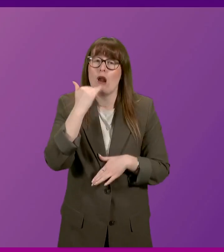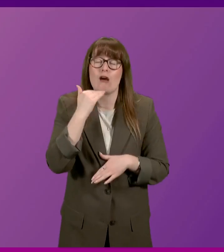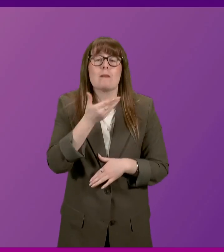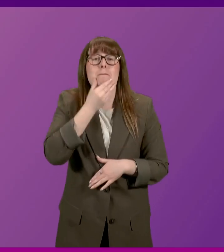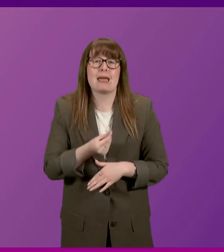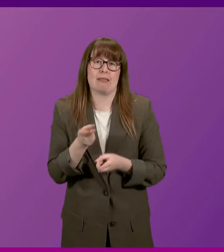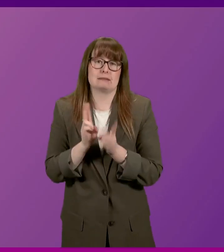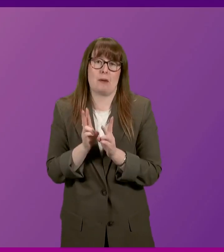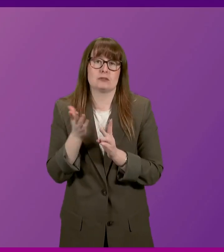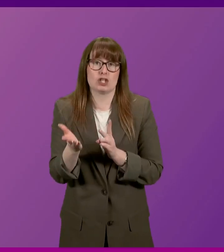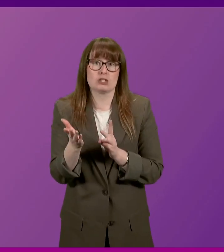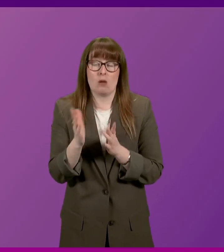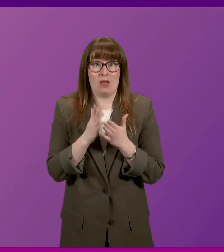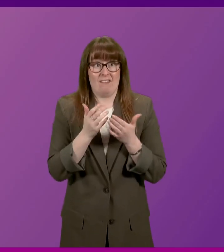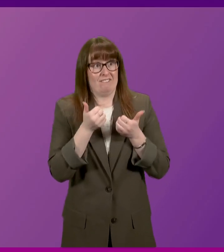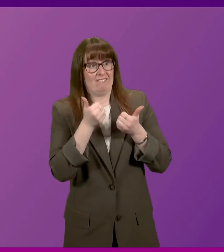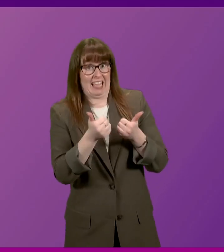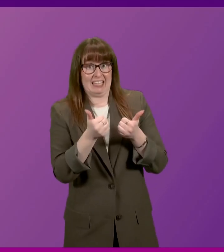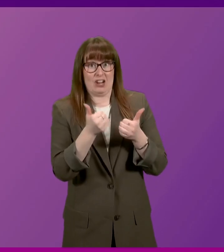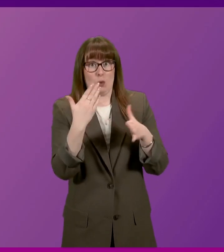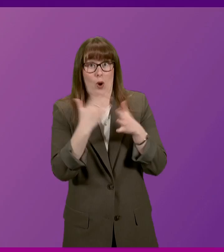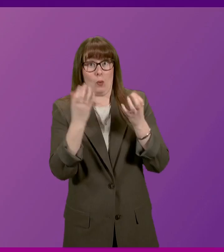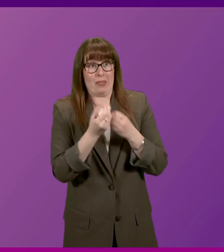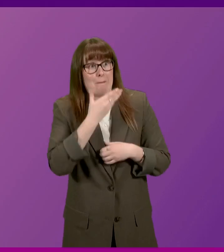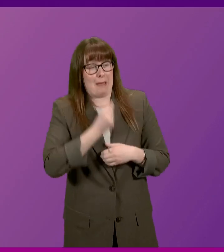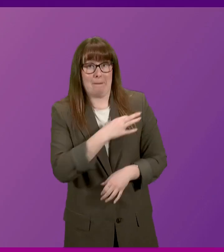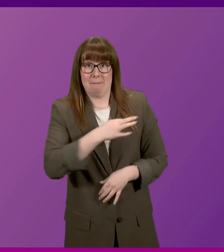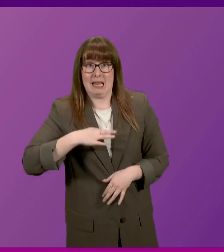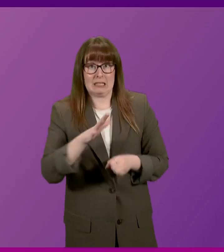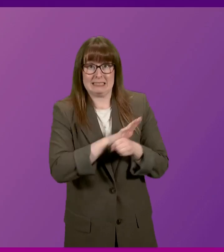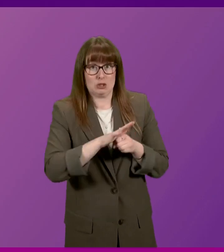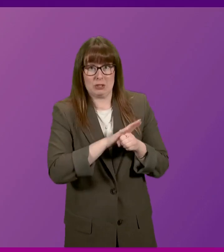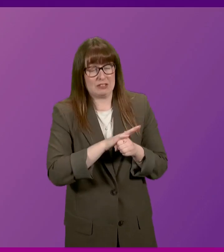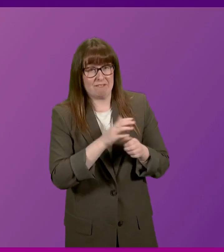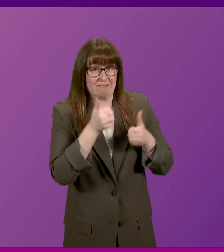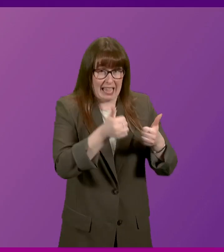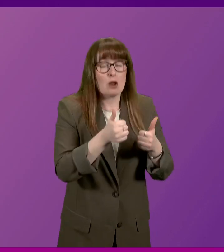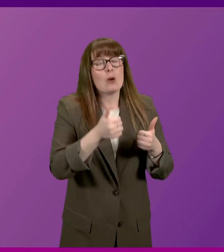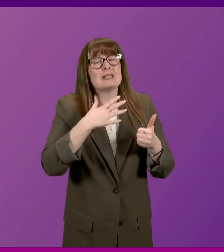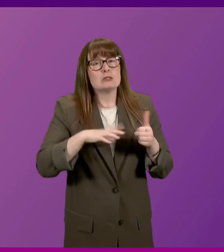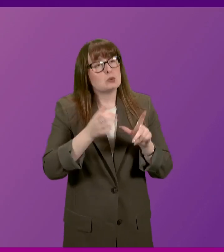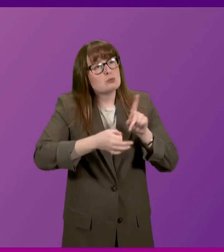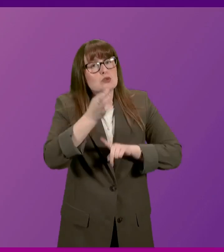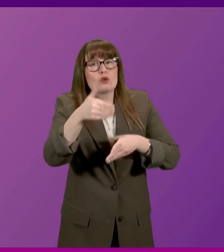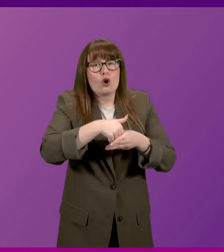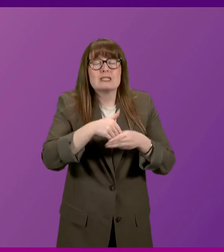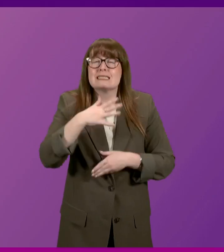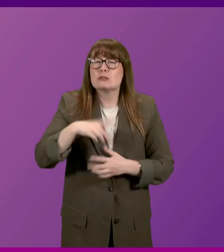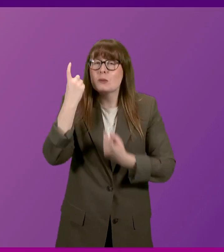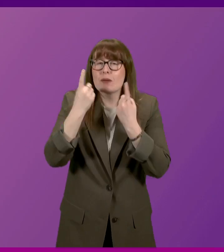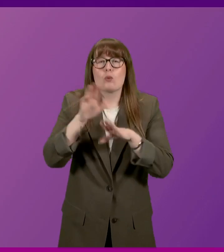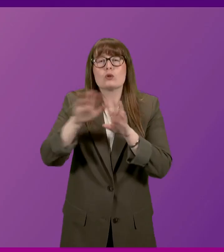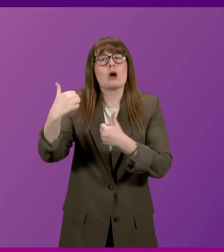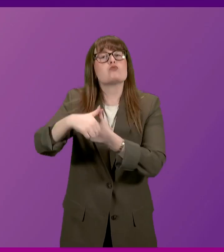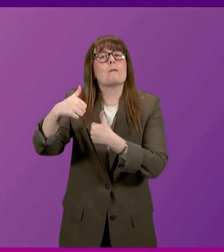well, which is fine if you're working, with men in medical situations. We need to improve that context, but we have to think about what's